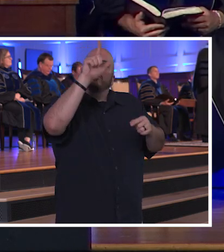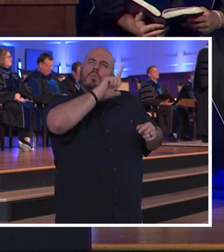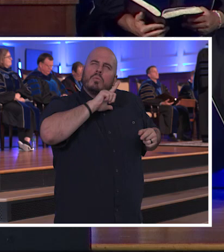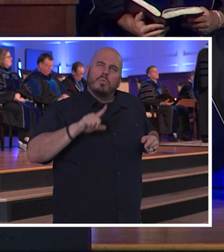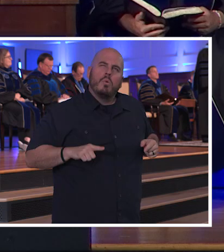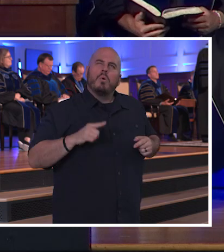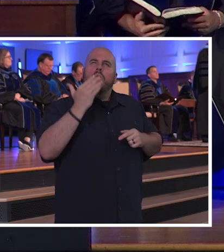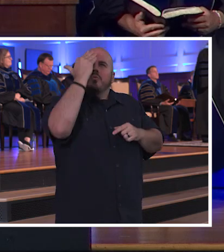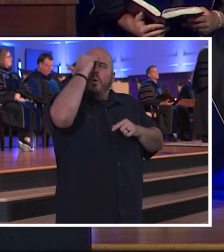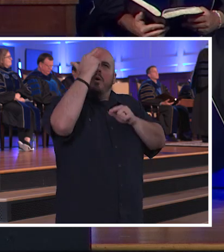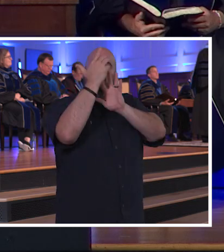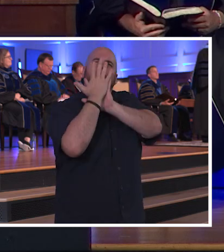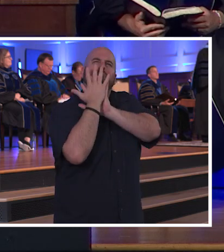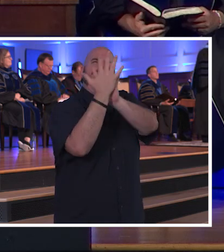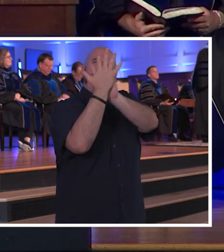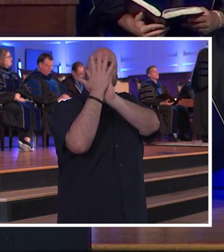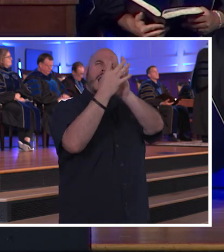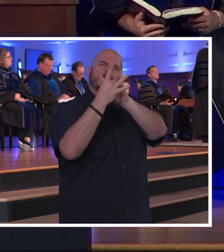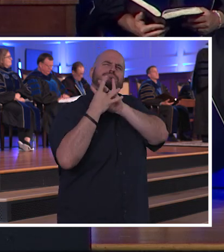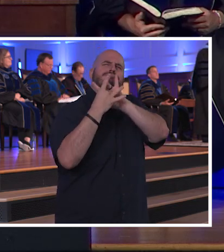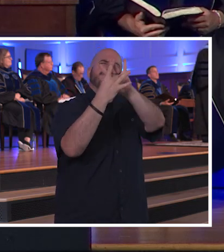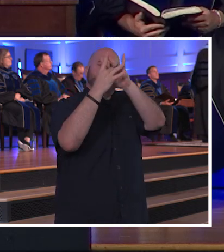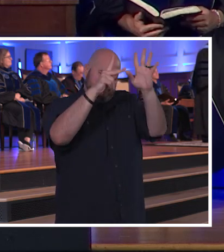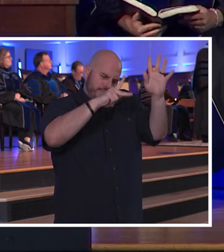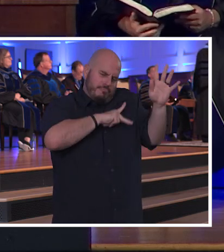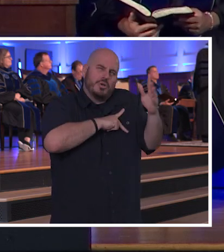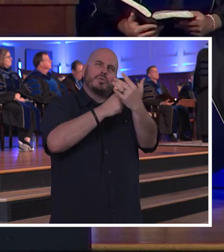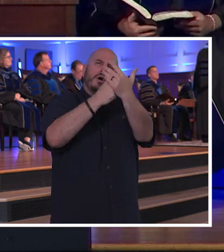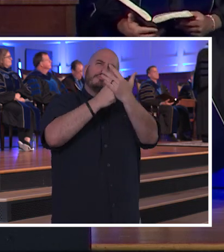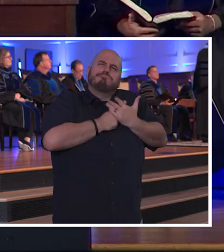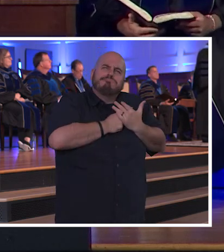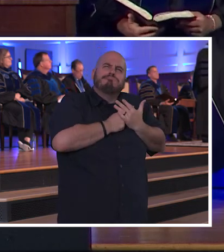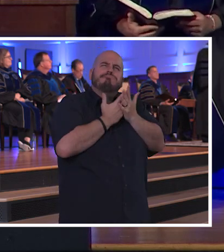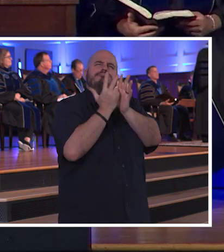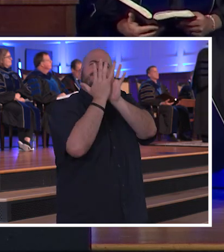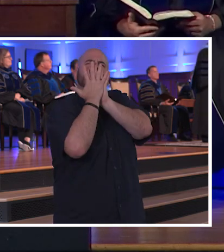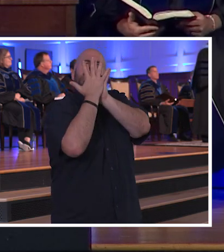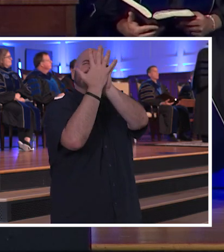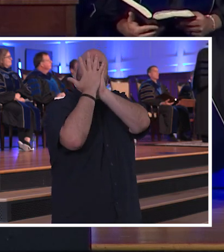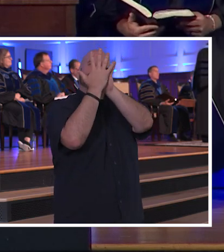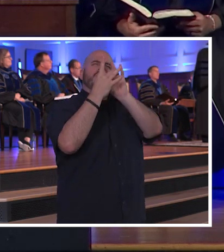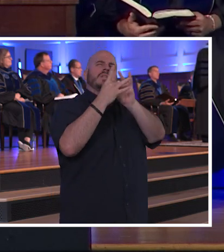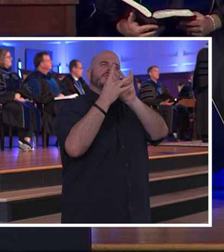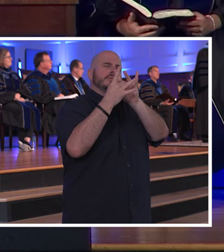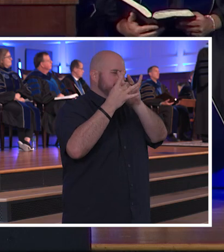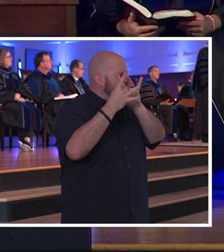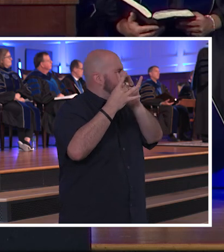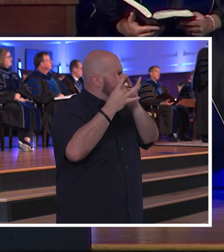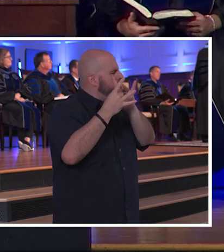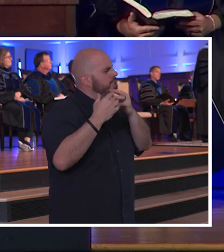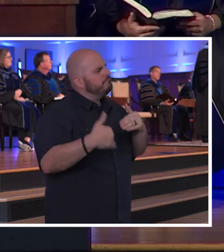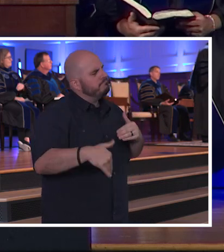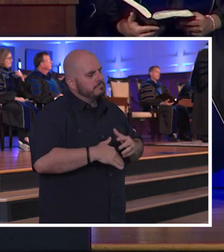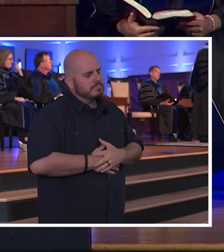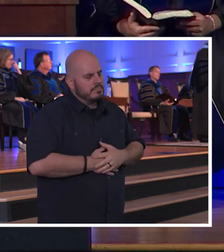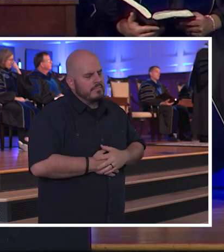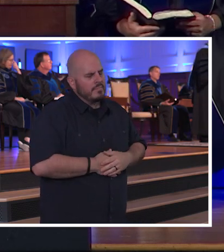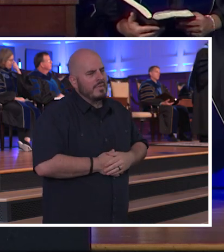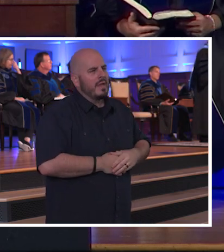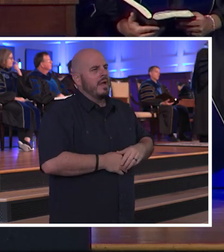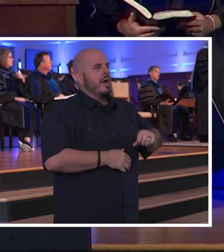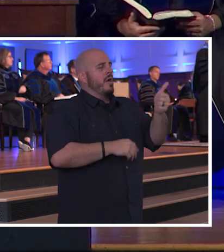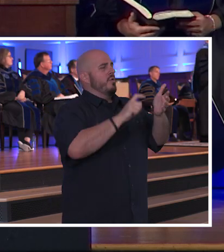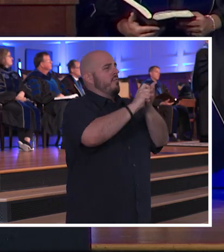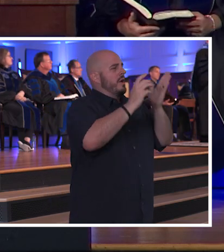in an intimate, personal, close kind of relationship. Again, Alan Ross says it is this knowledge